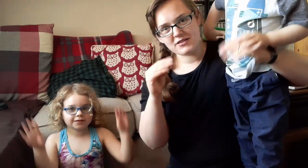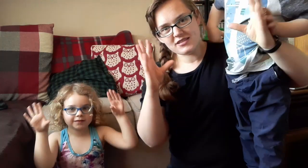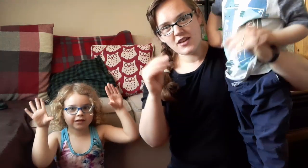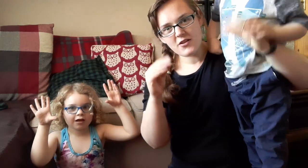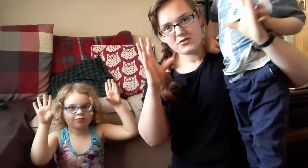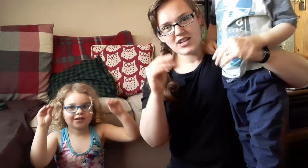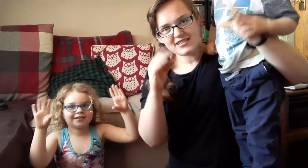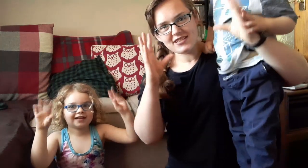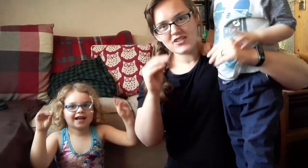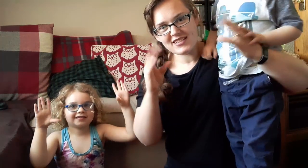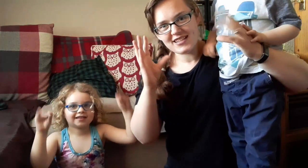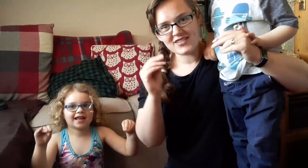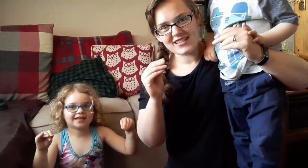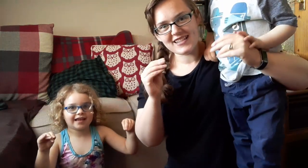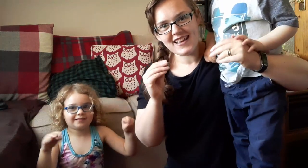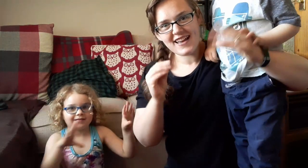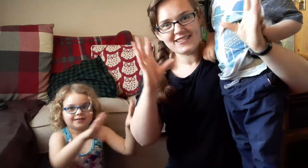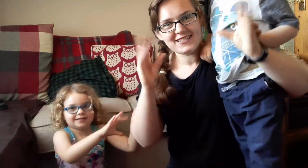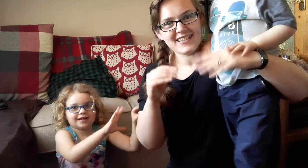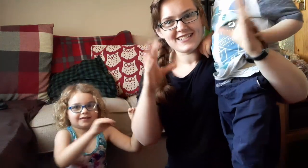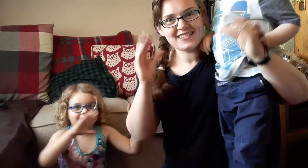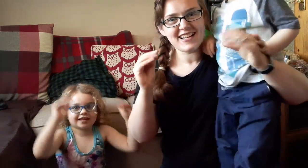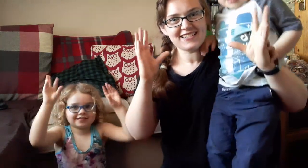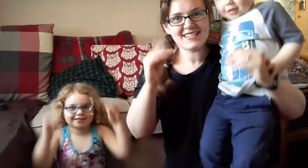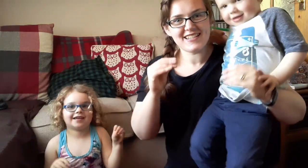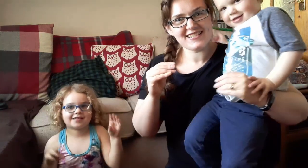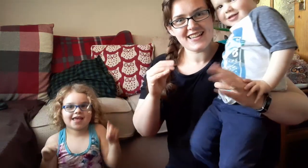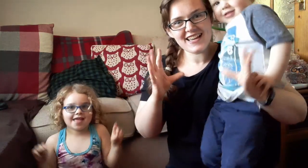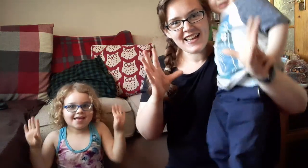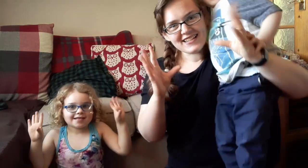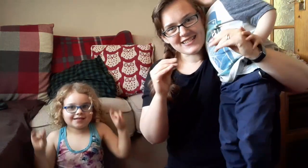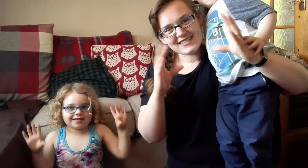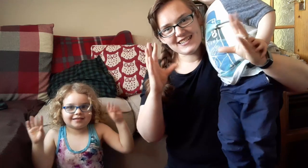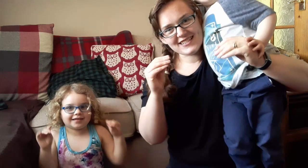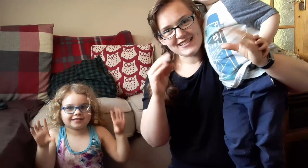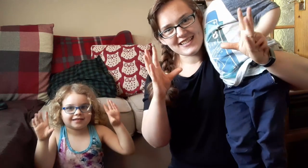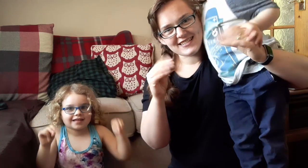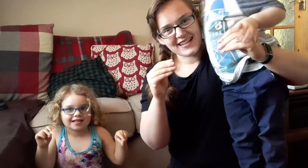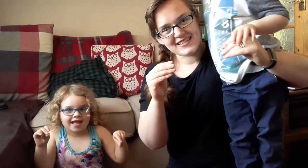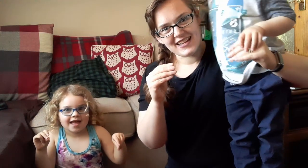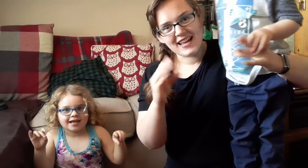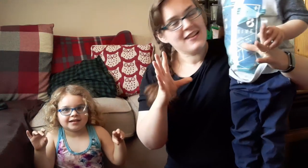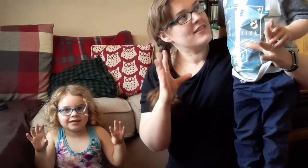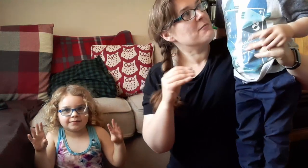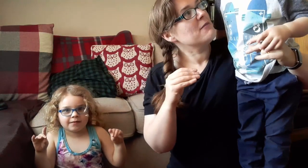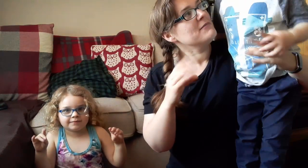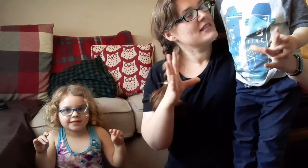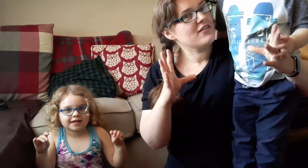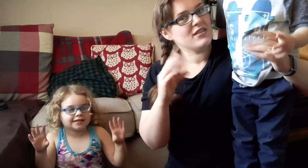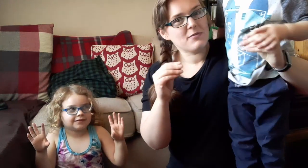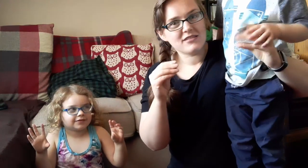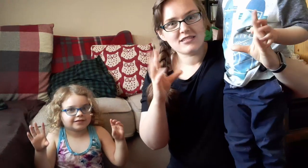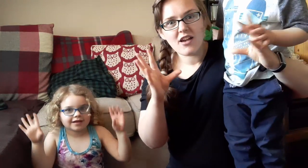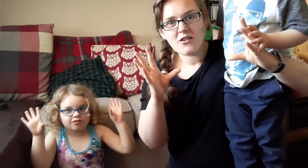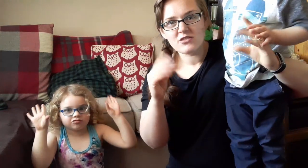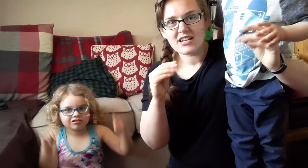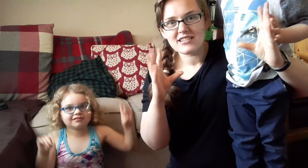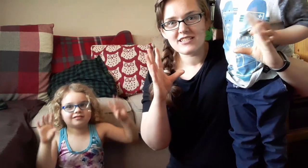go chatter, chatter, chatter, chatter, chatter, chatter, chatter, chatter, chatter. The mummies on the bus go chatter,